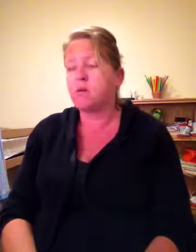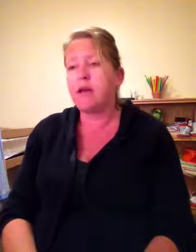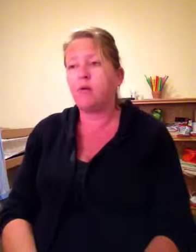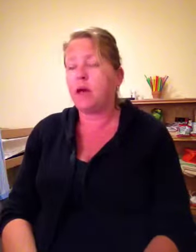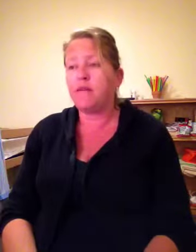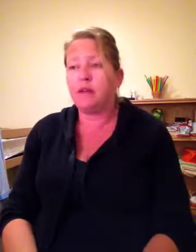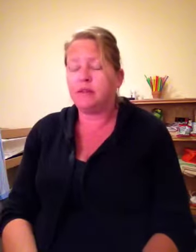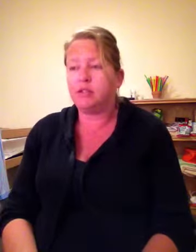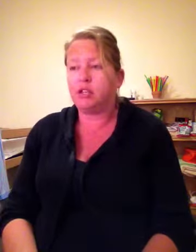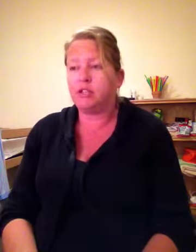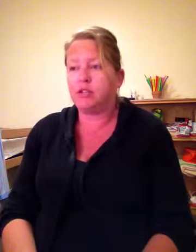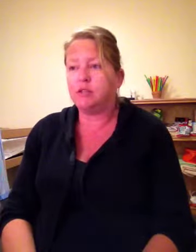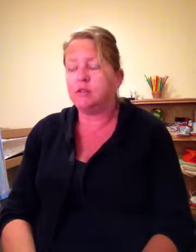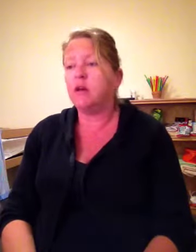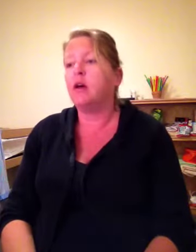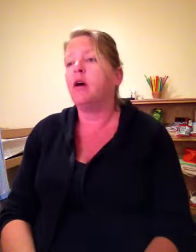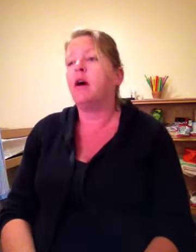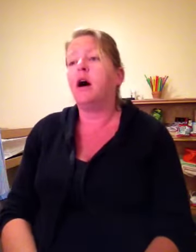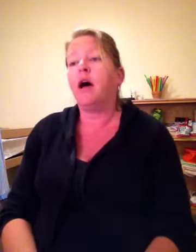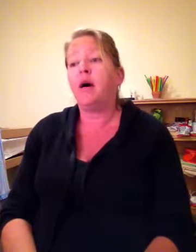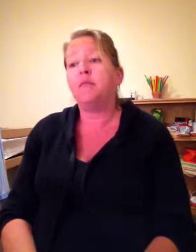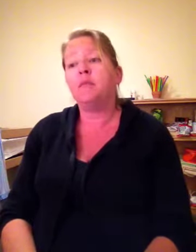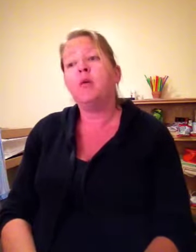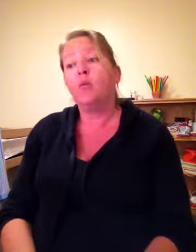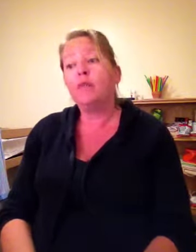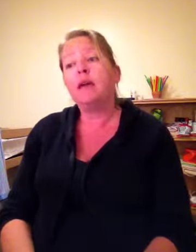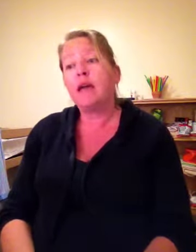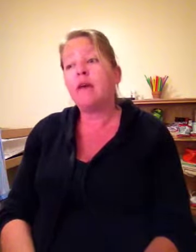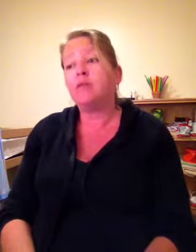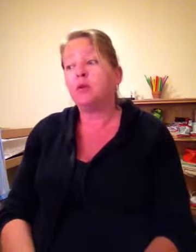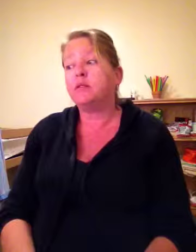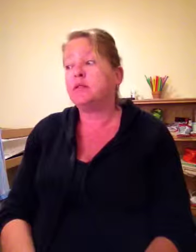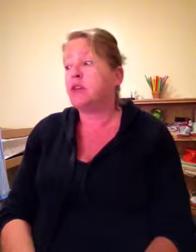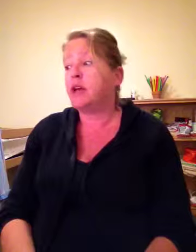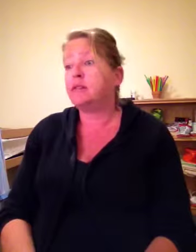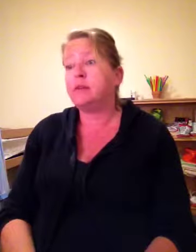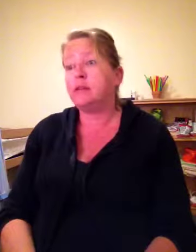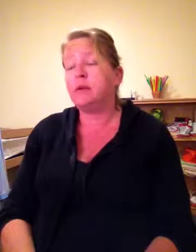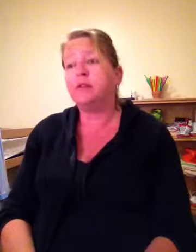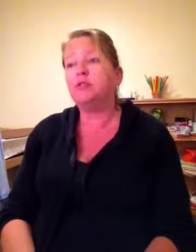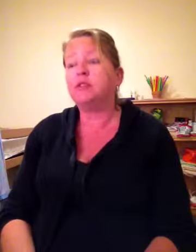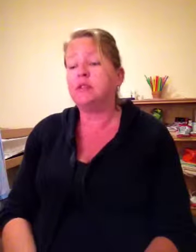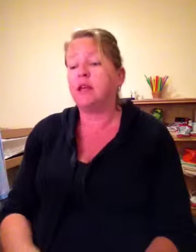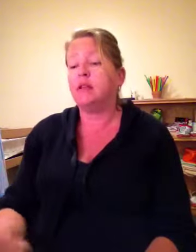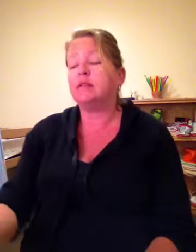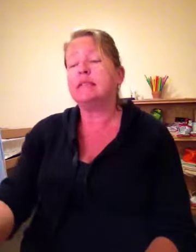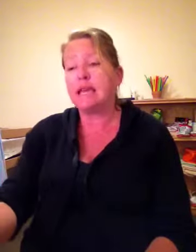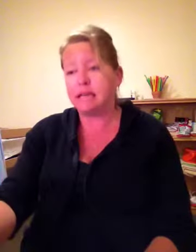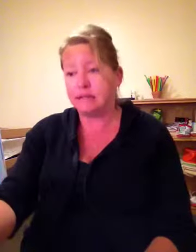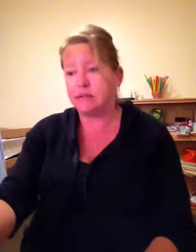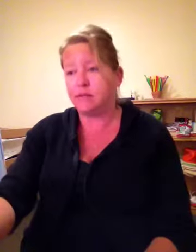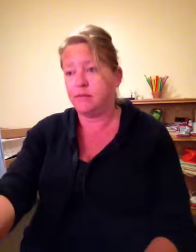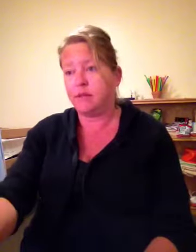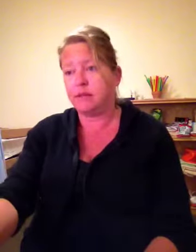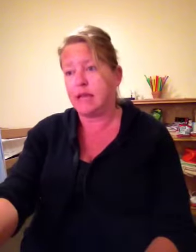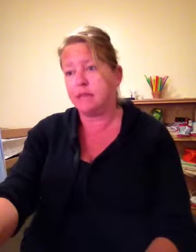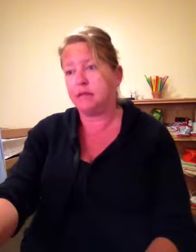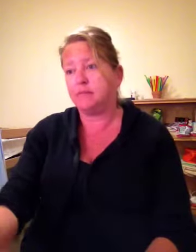don't have any suggestions. One thing I have noticed is she has a deep interest in science these days.